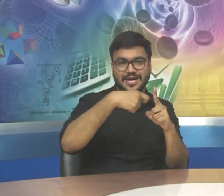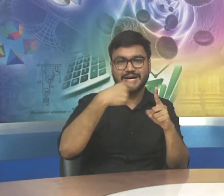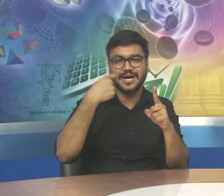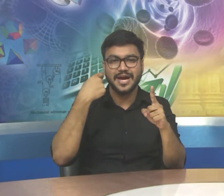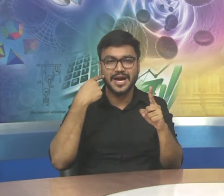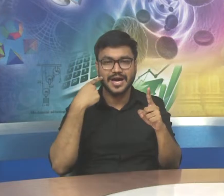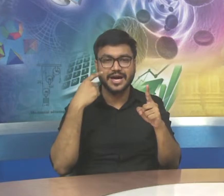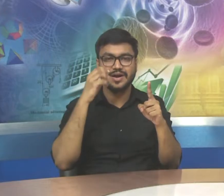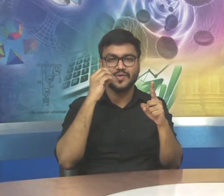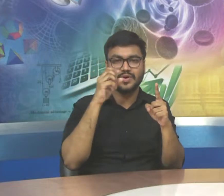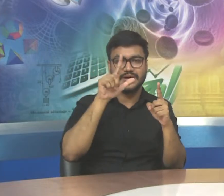And third,